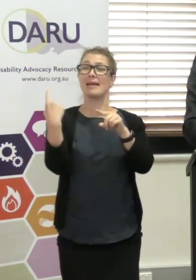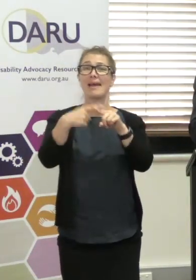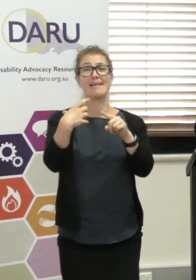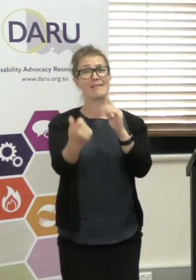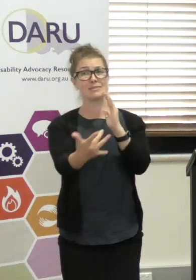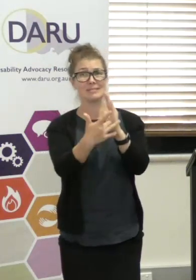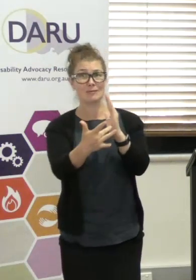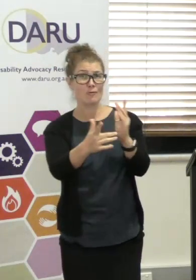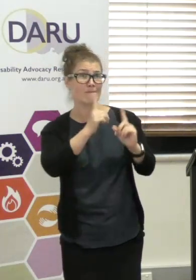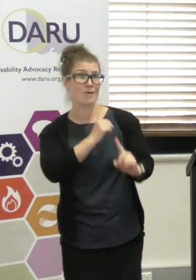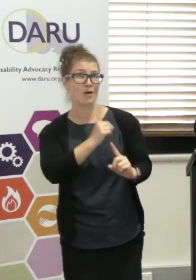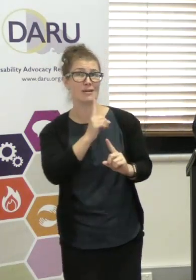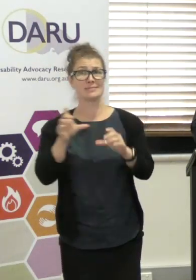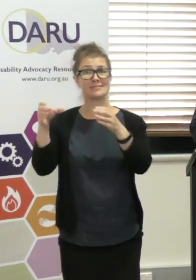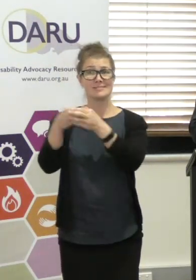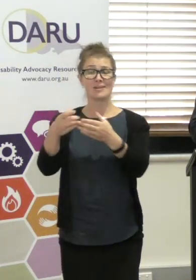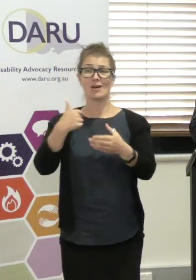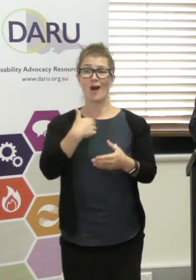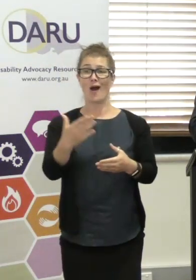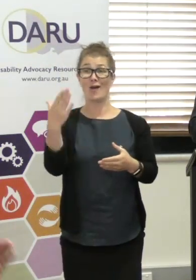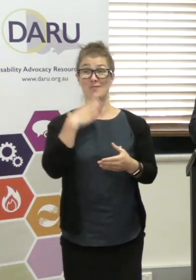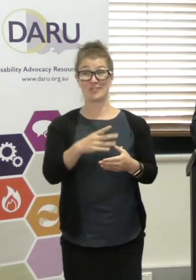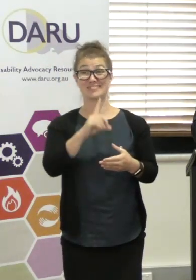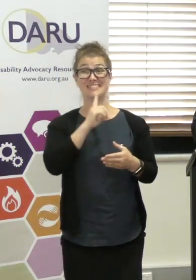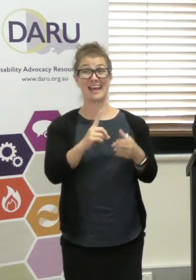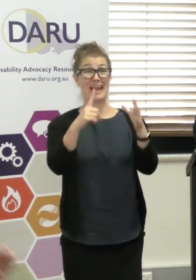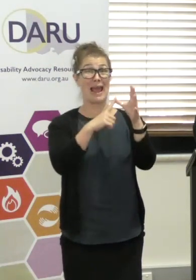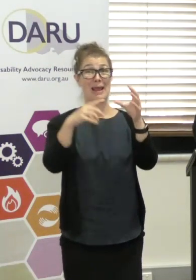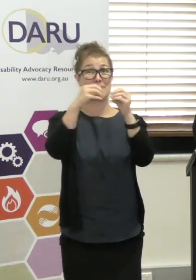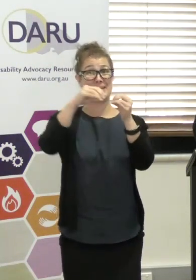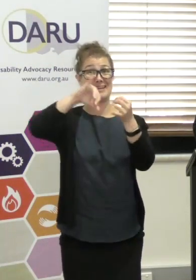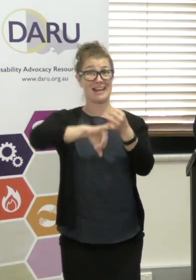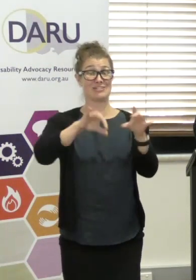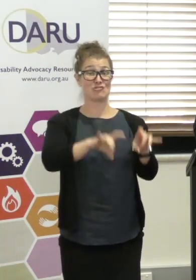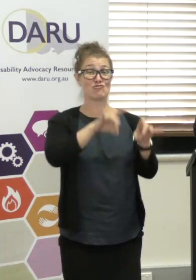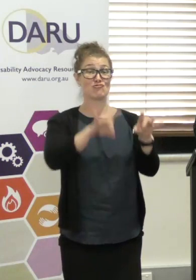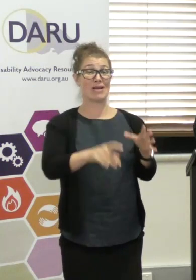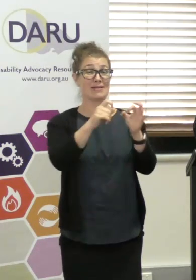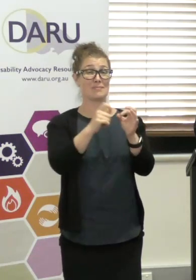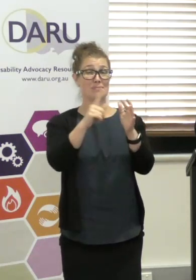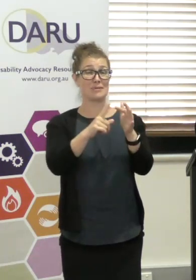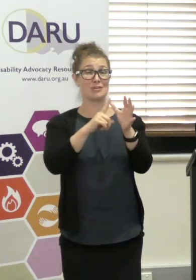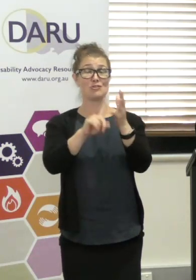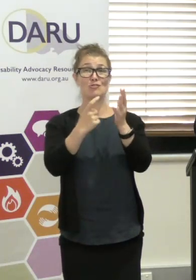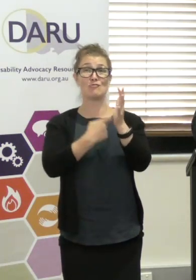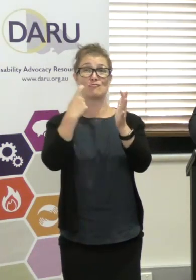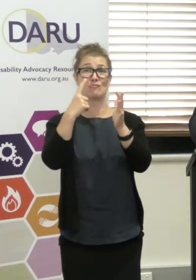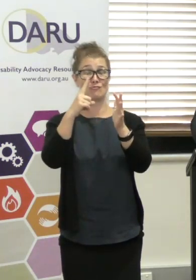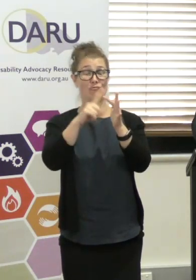just give a big rap to the Australian Bureau of Statistics, which is, I think, is the unusual suspect in our story, because